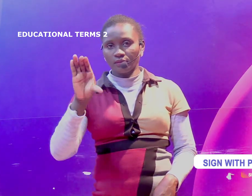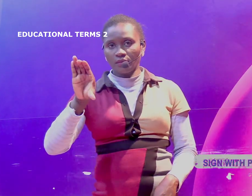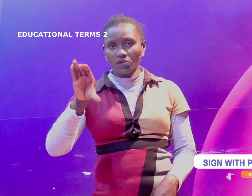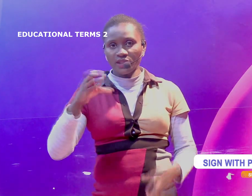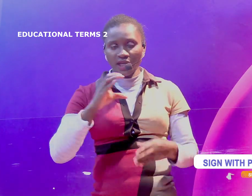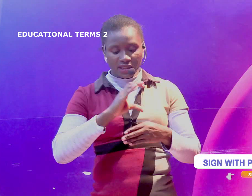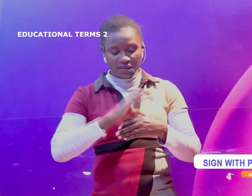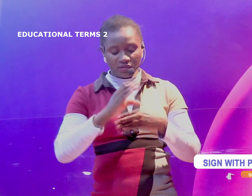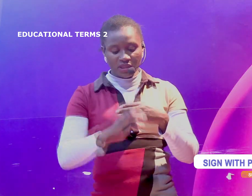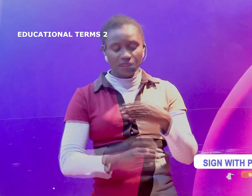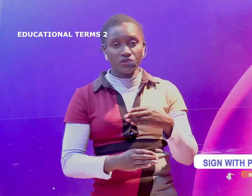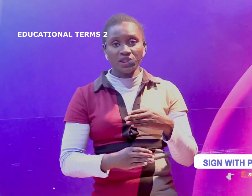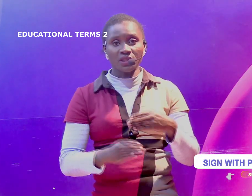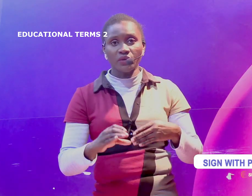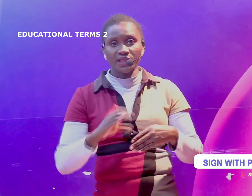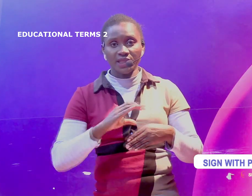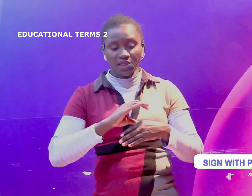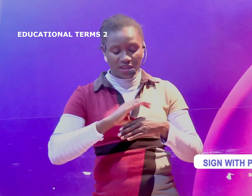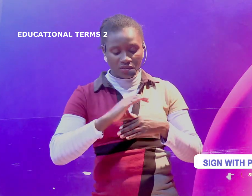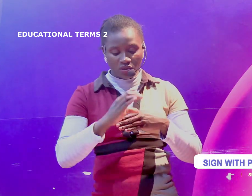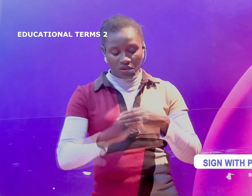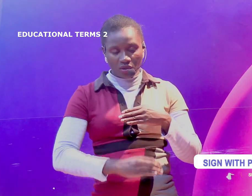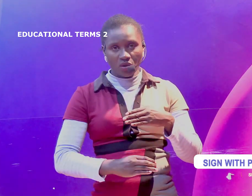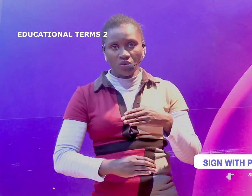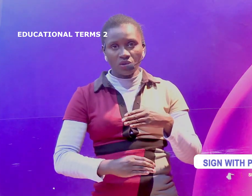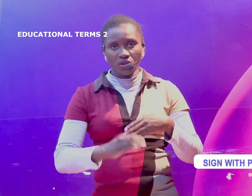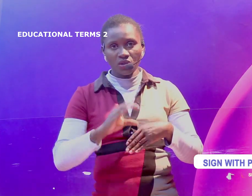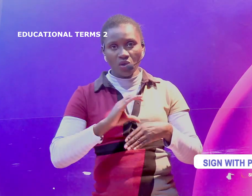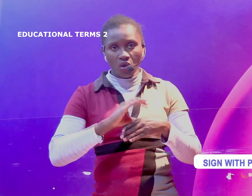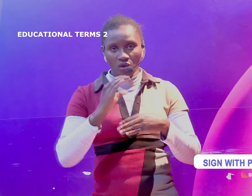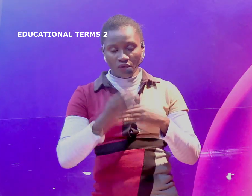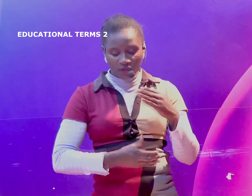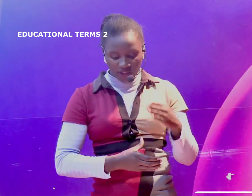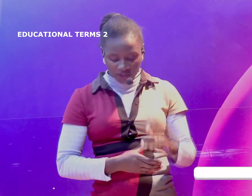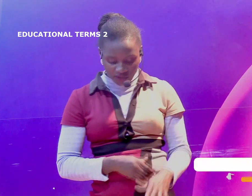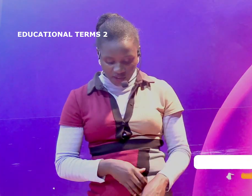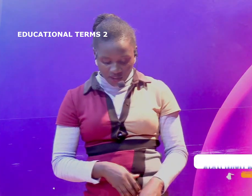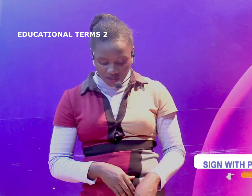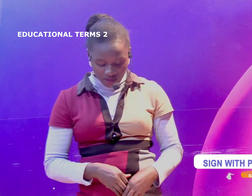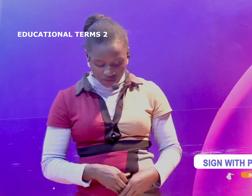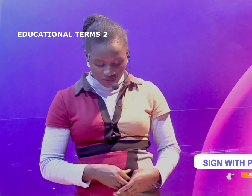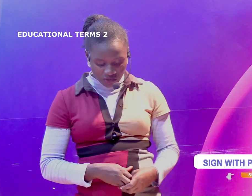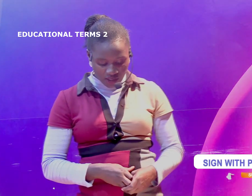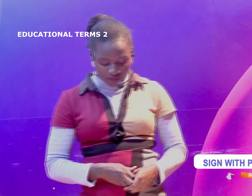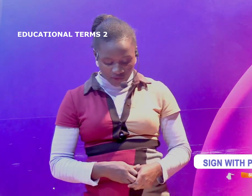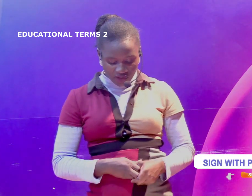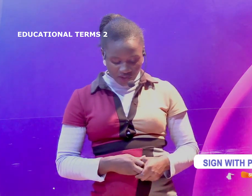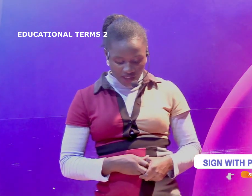Using a letter C, we'll just push it downwards like this. So conclude or finish. And then you also have chance. How